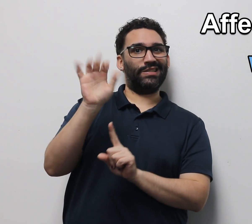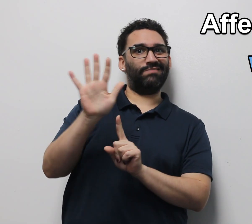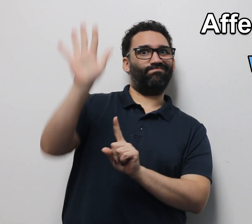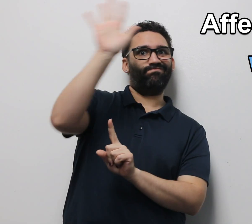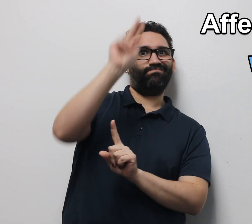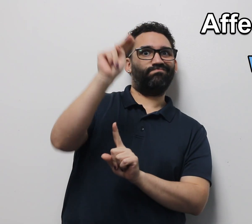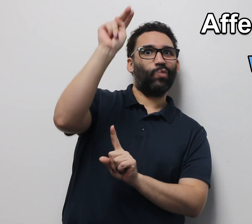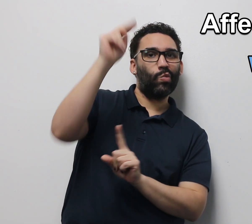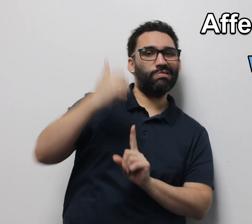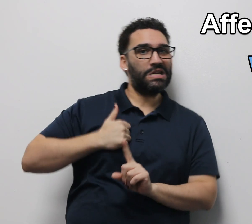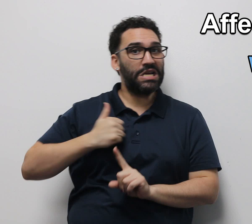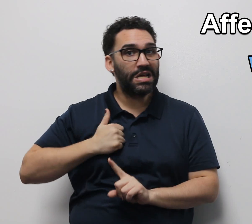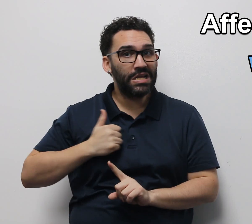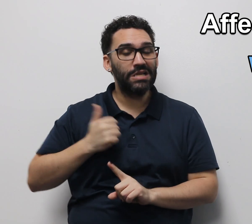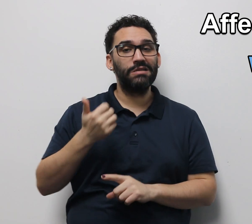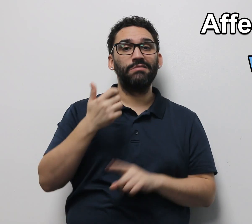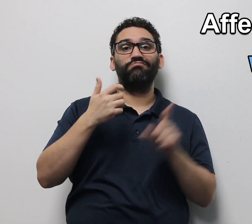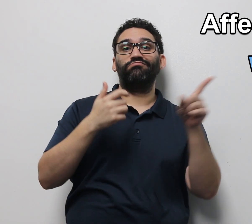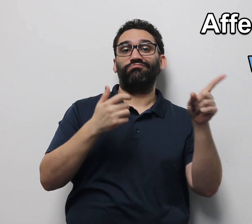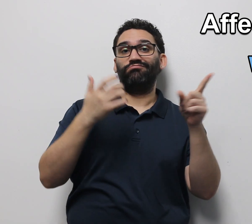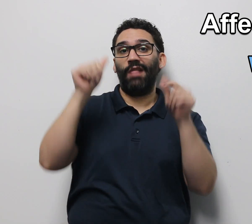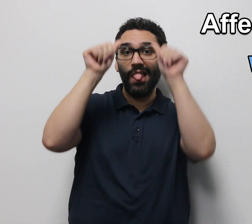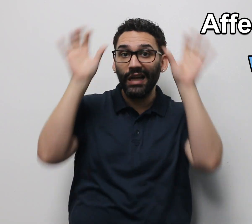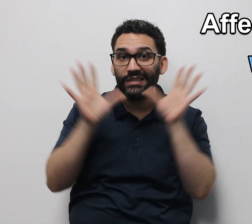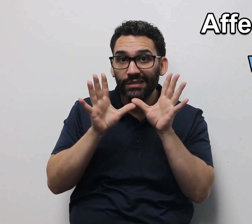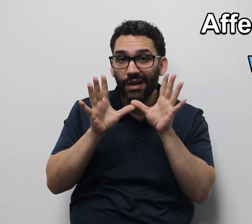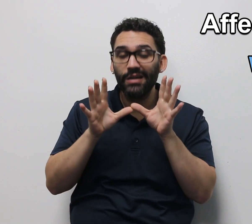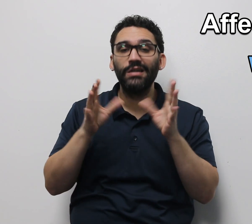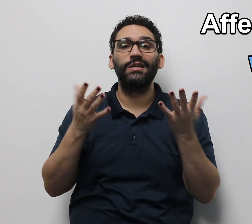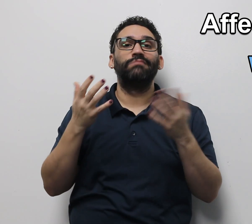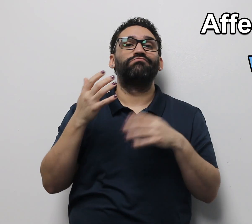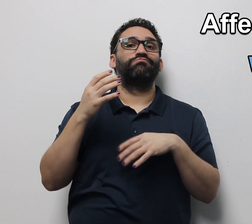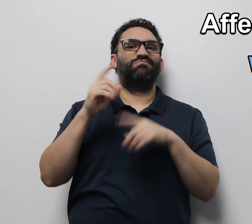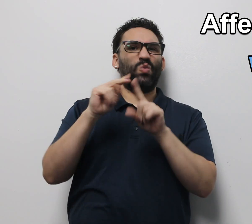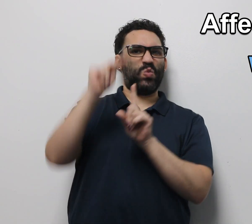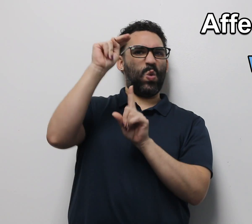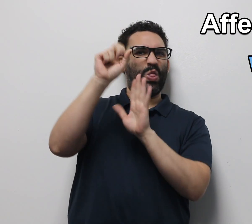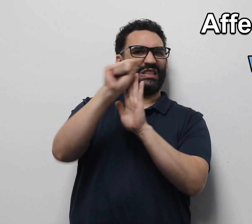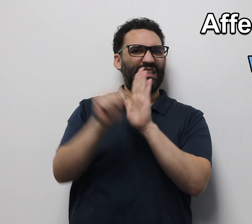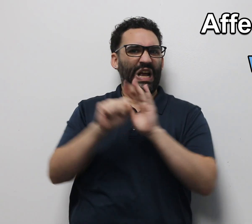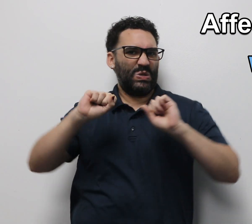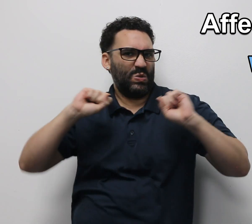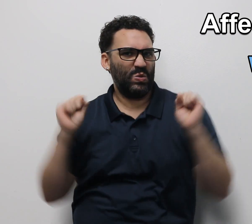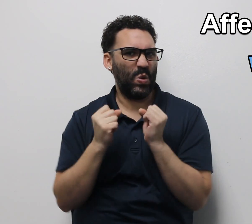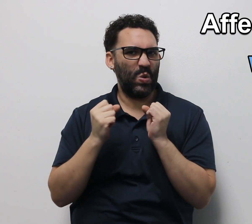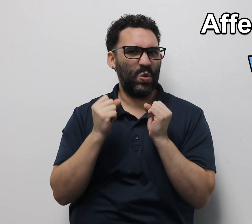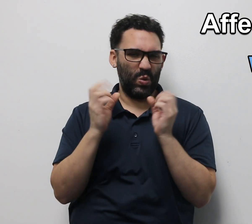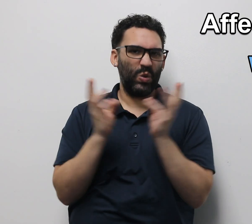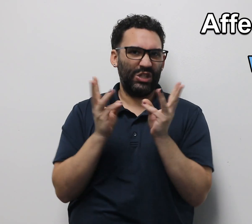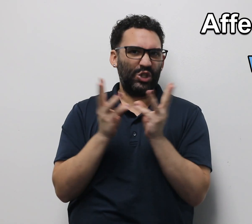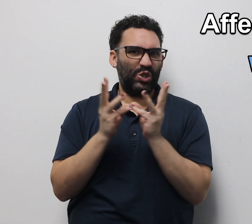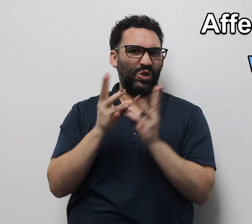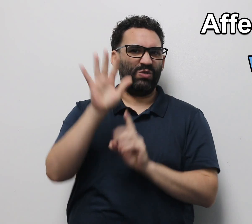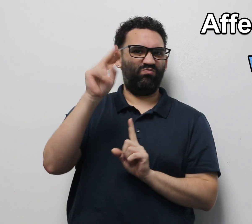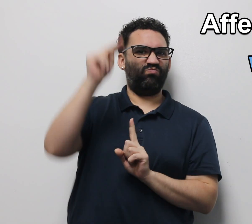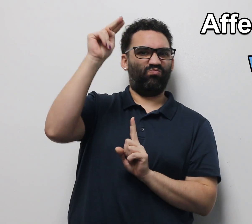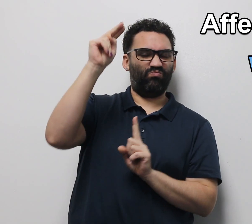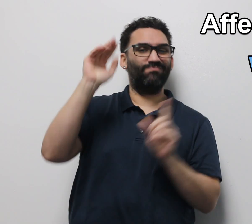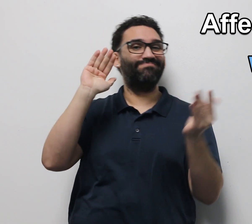northern states in general tend to be more familiar with winter pattern SAD. Southerners from Texas or Florida,